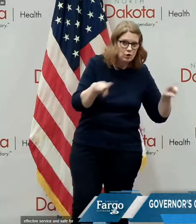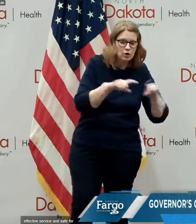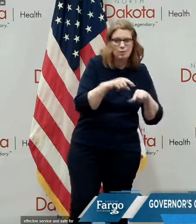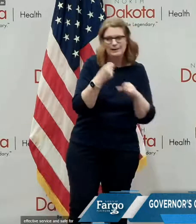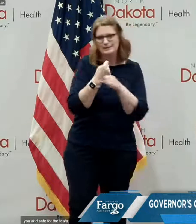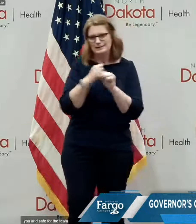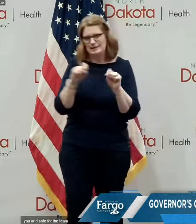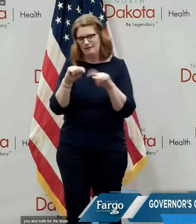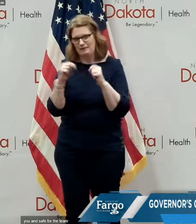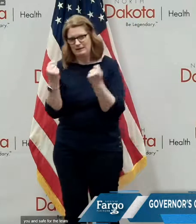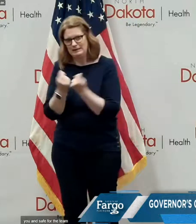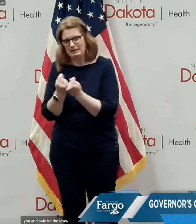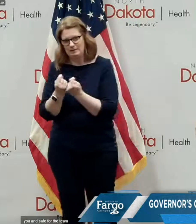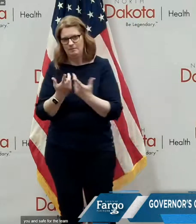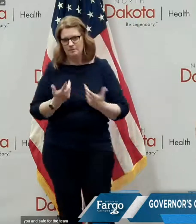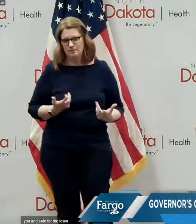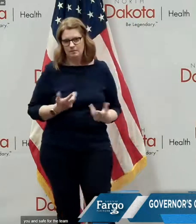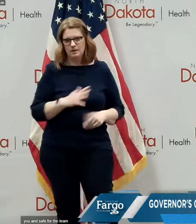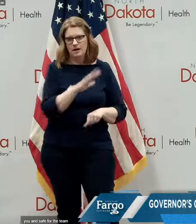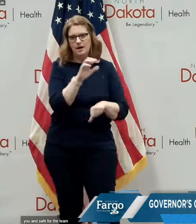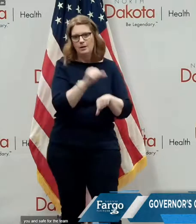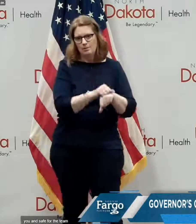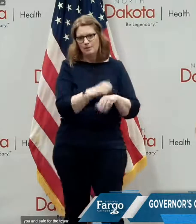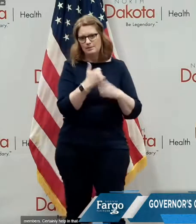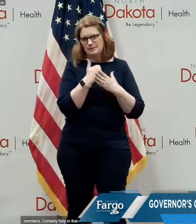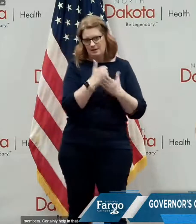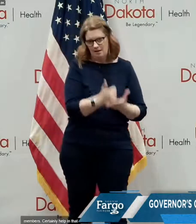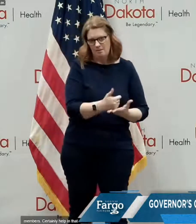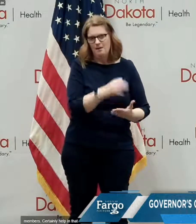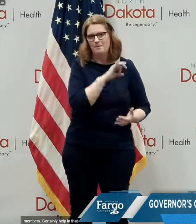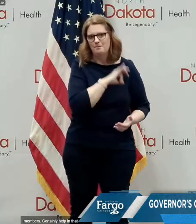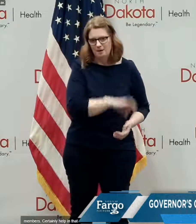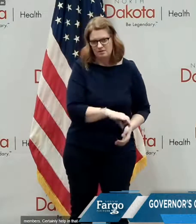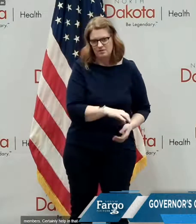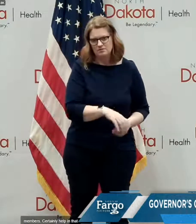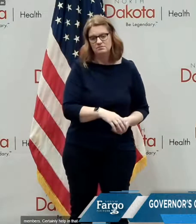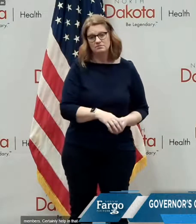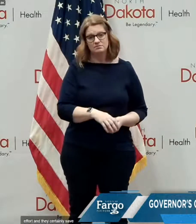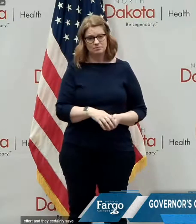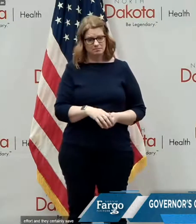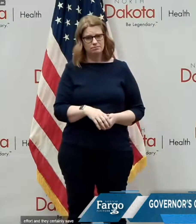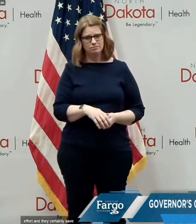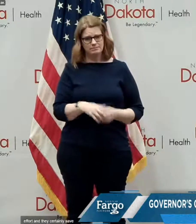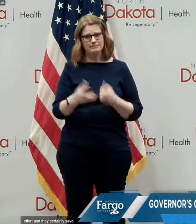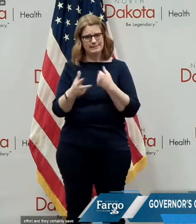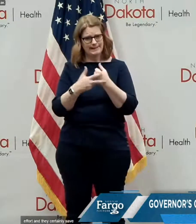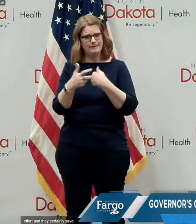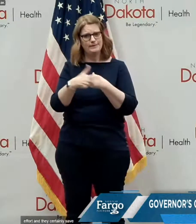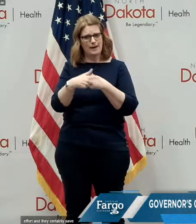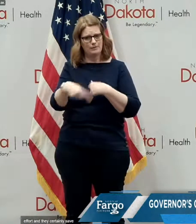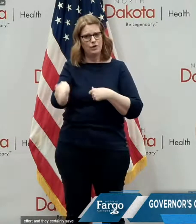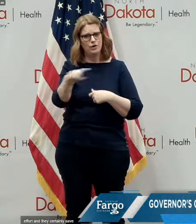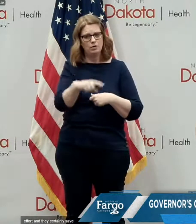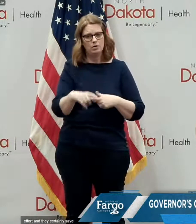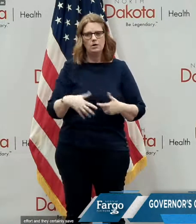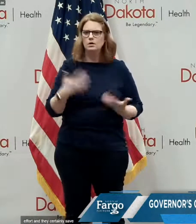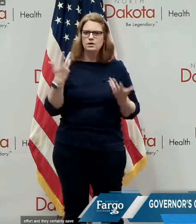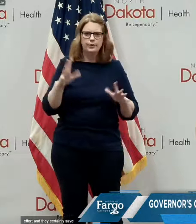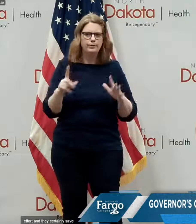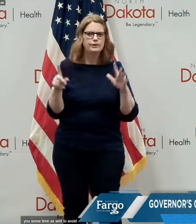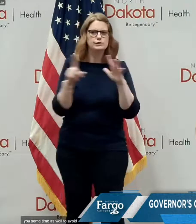members. Appointments certainly help in that effort, and they certainly save you some time as well to avoid wait